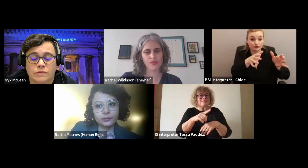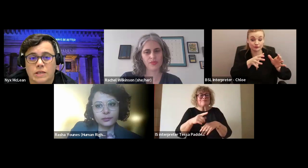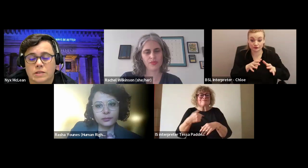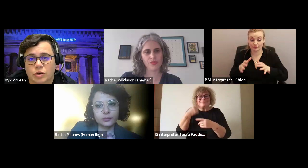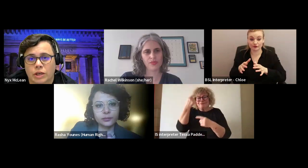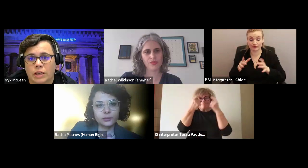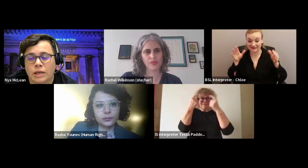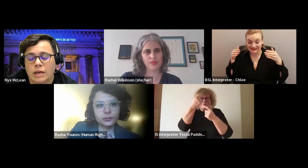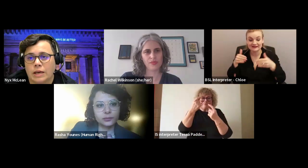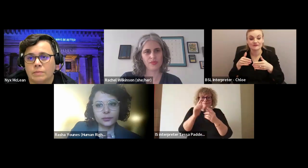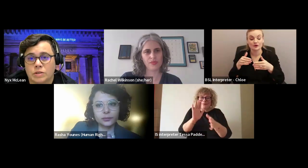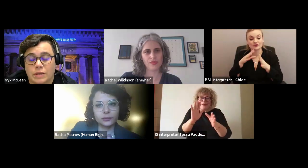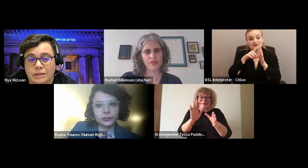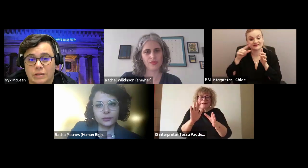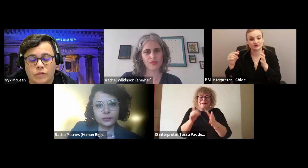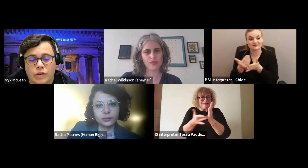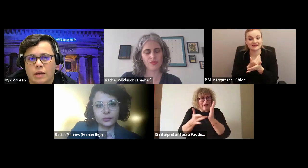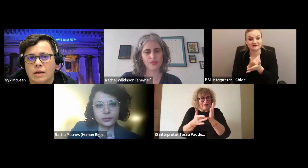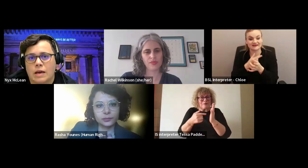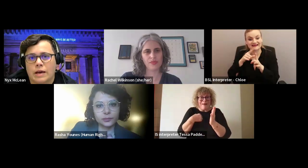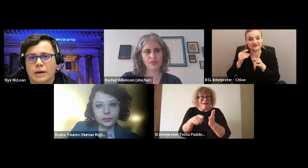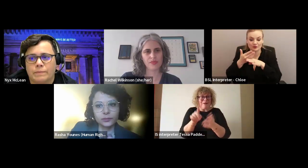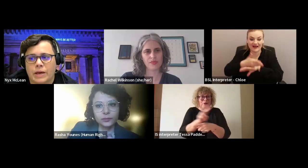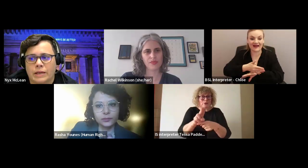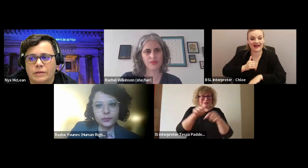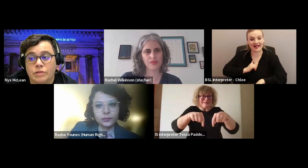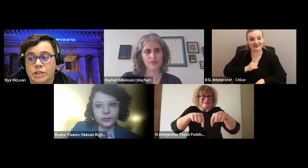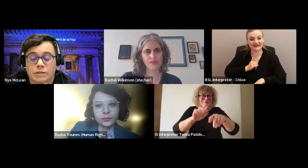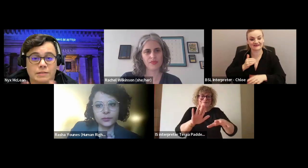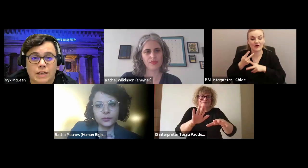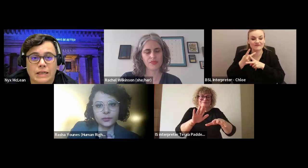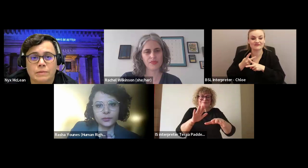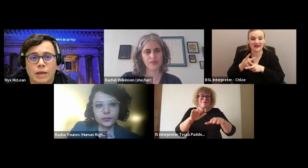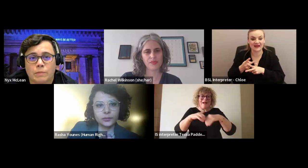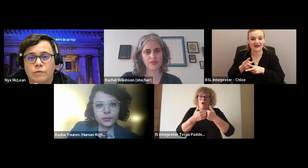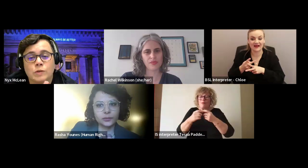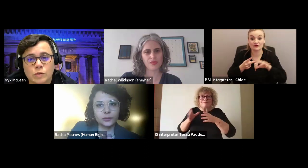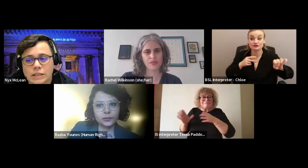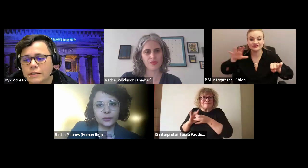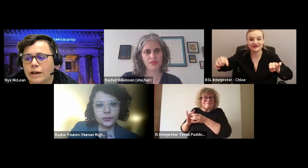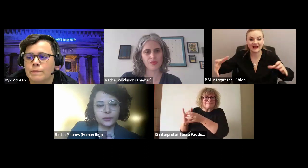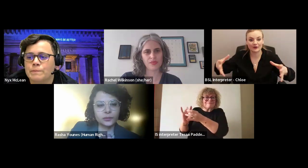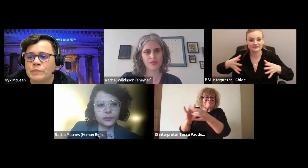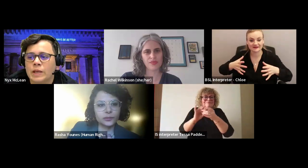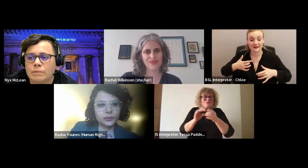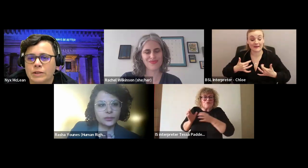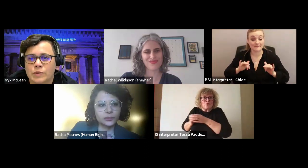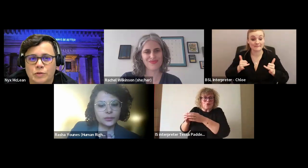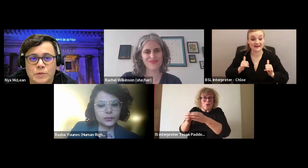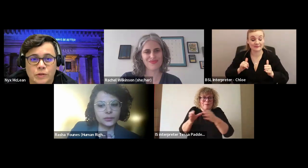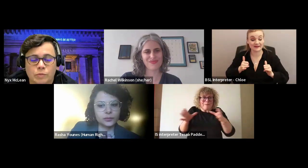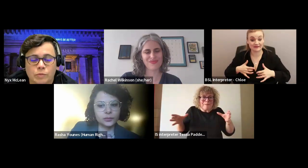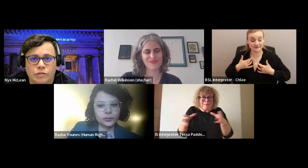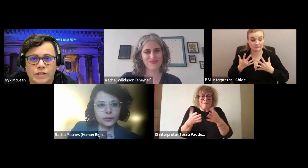digital safety and security, digital ethics of care, and reaching out, because it may feel daunting, but